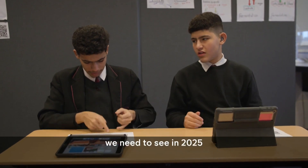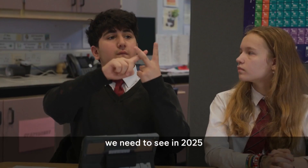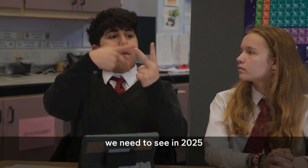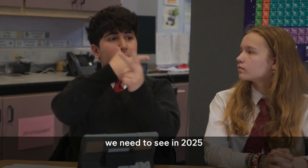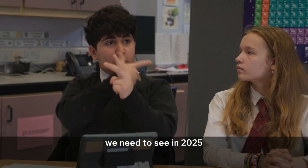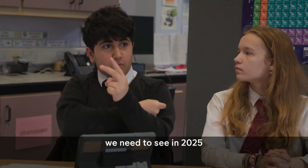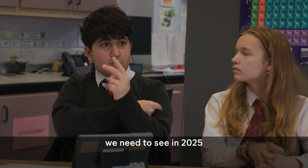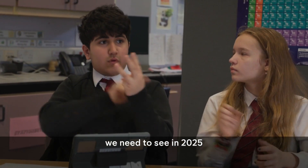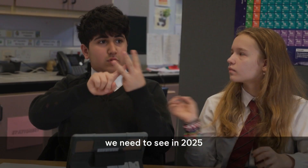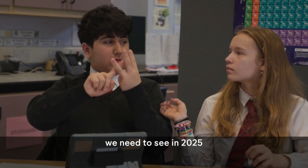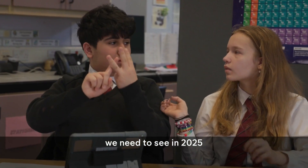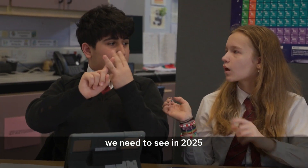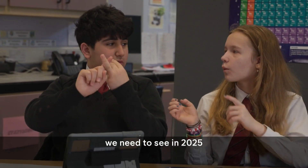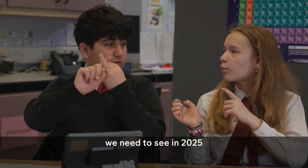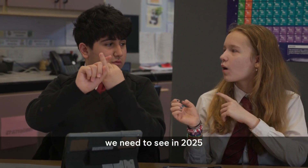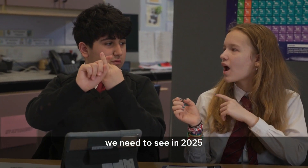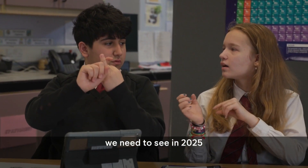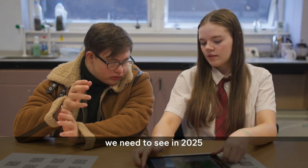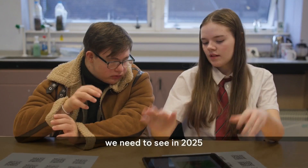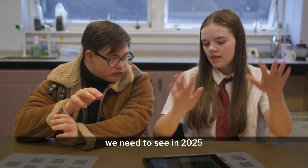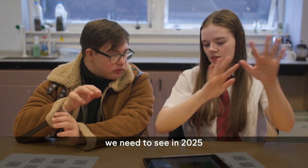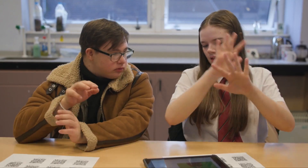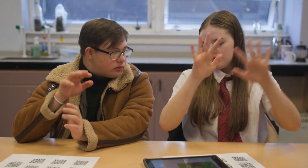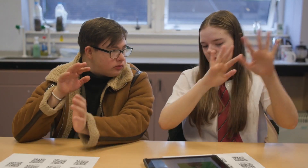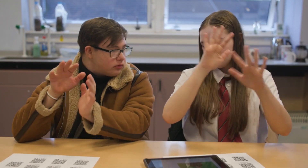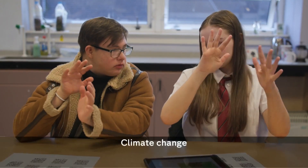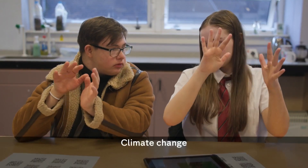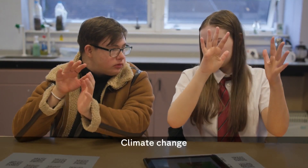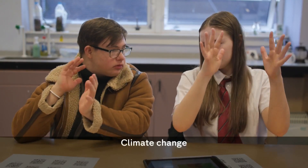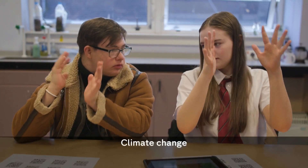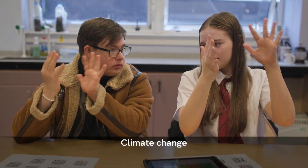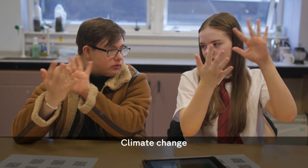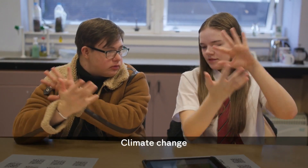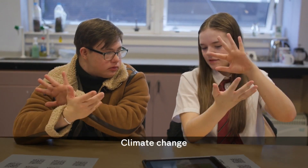change we need to see in 2025. Climate change.